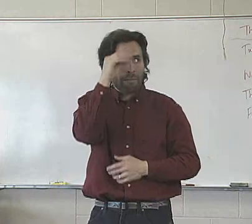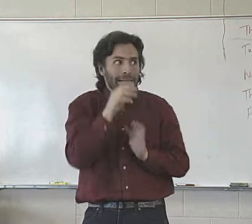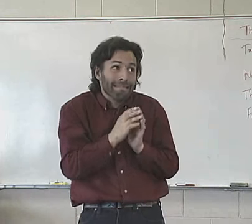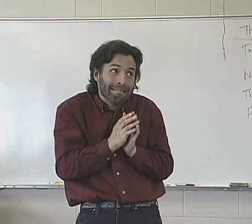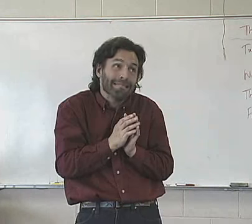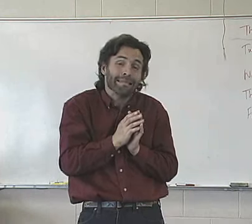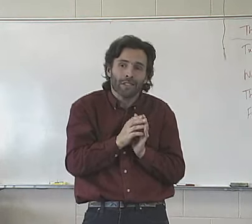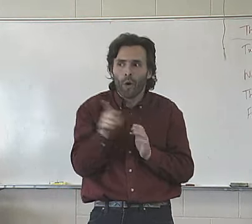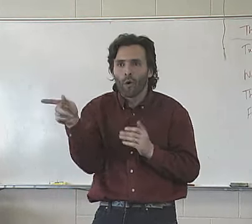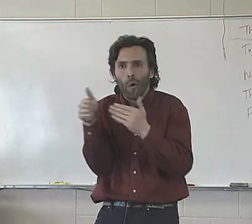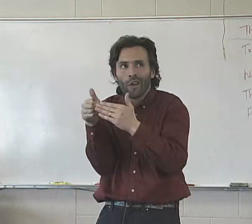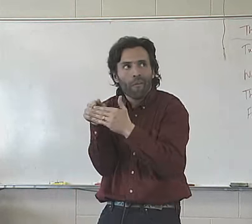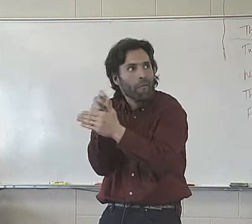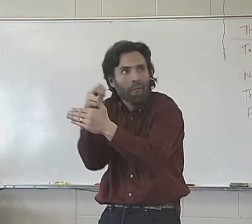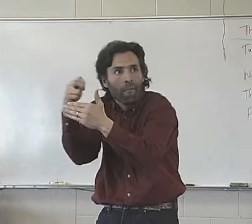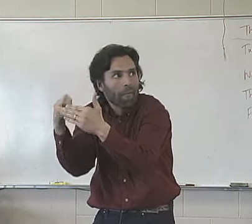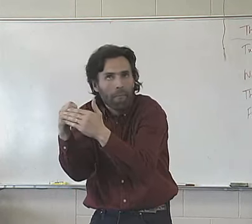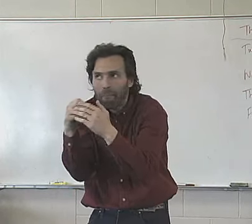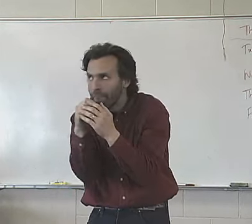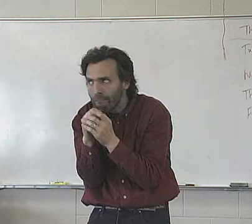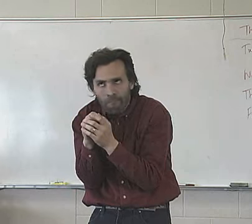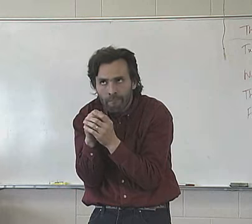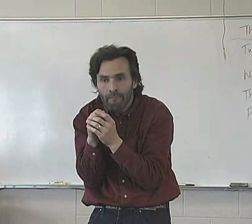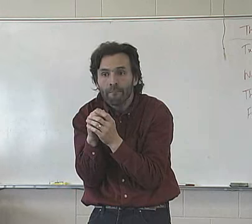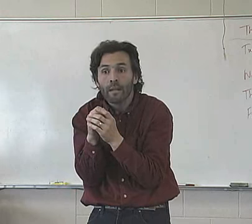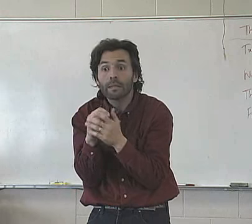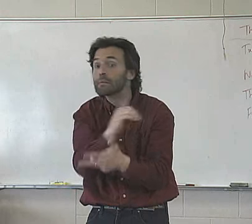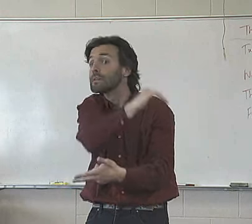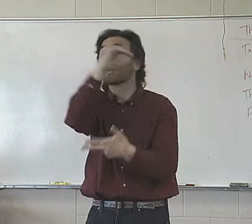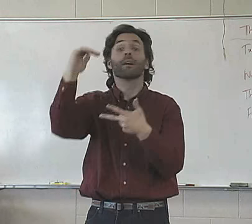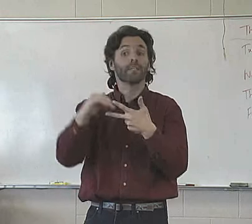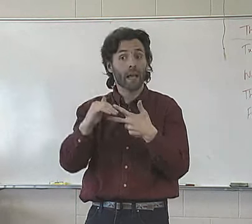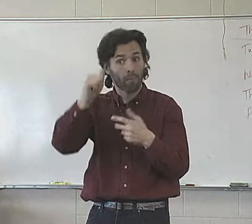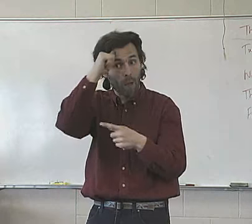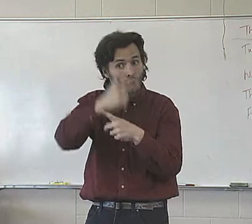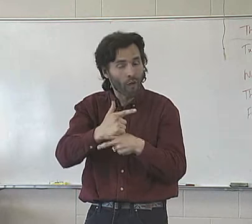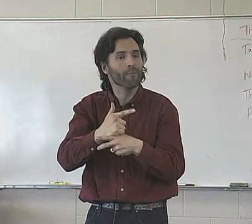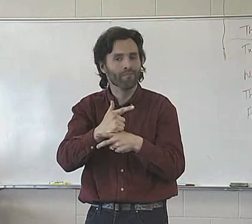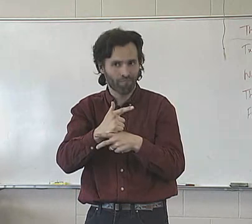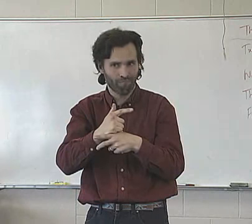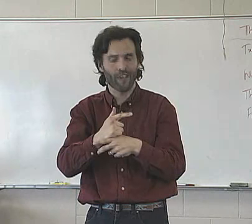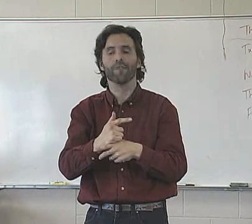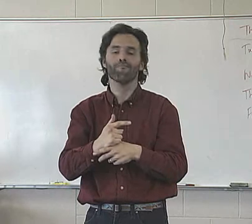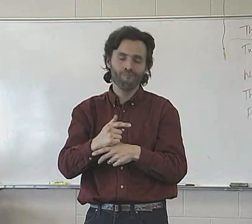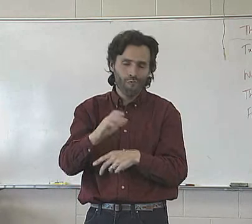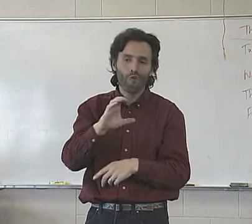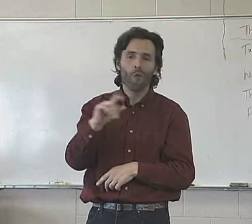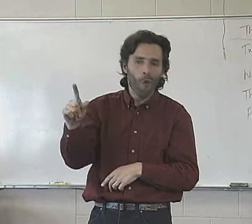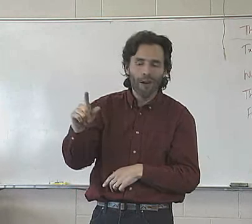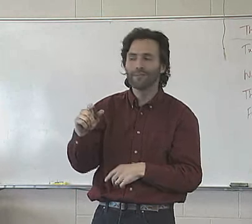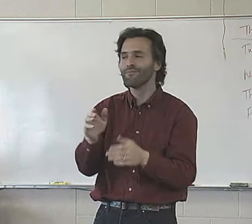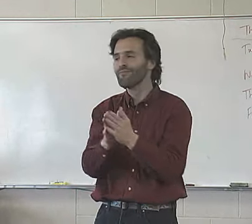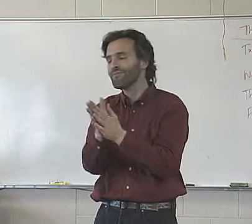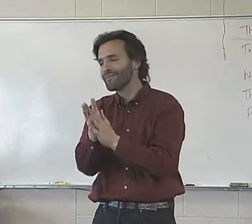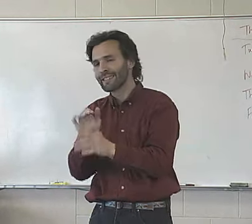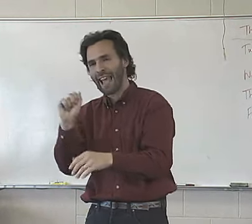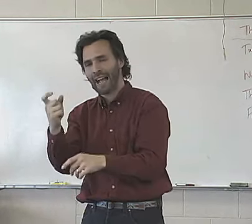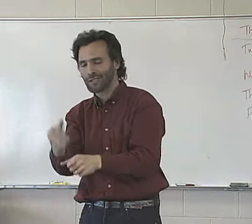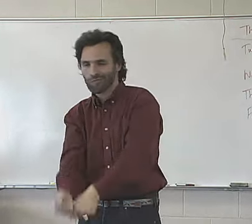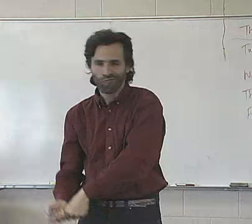the corner and sat down. So the next one to go out was the second brother, equally cool, you know, got another axe, off into the woods,